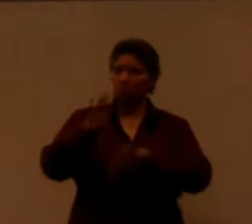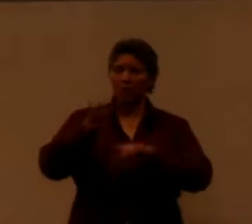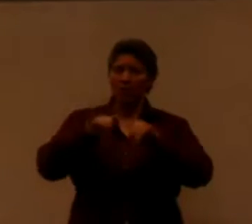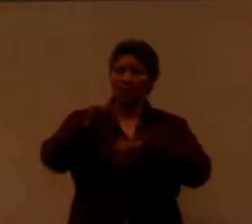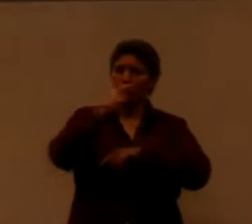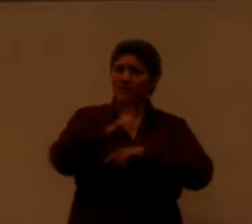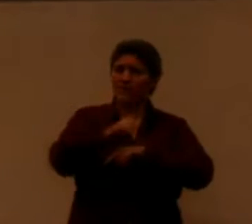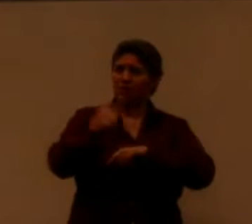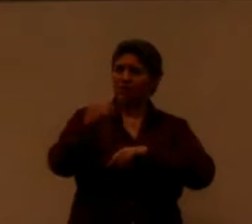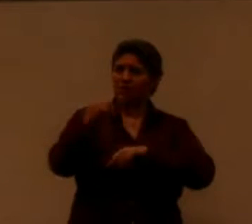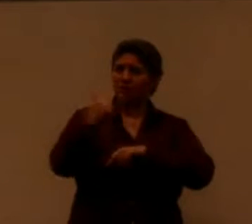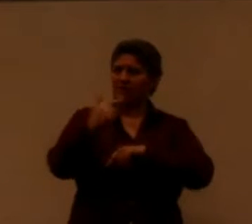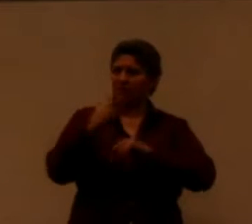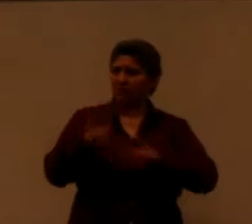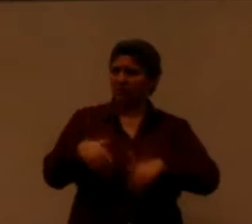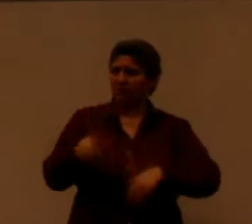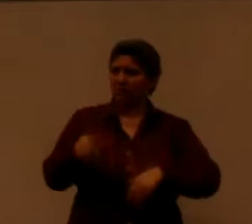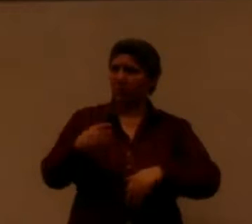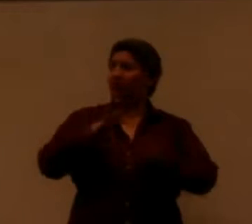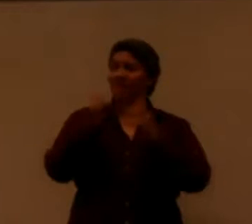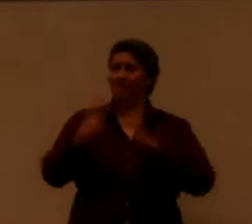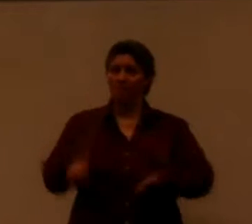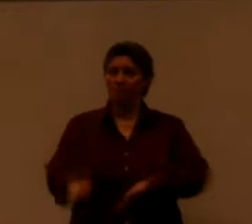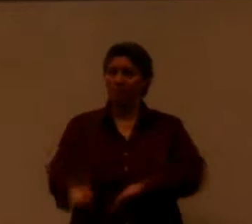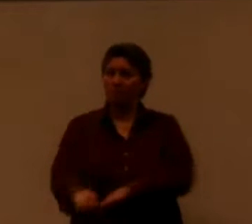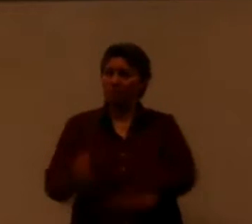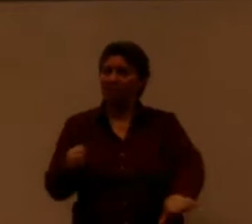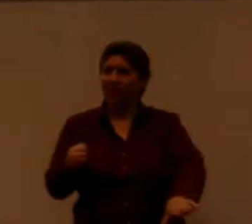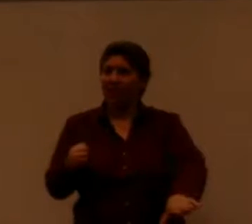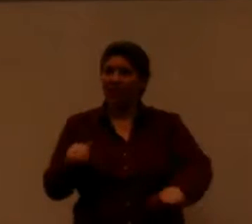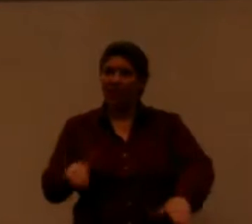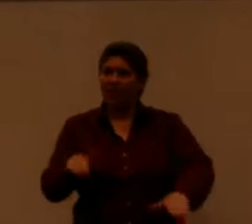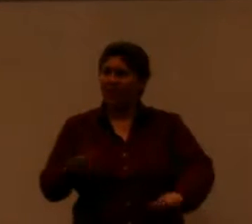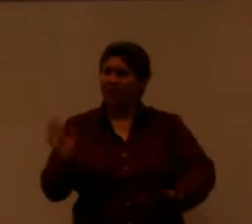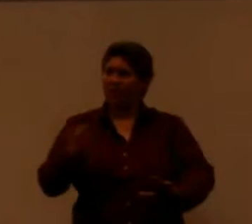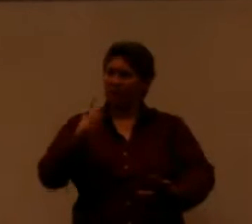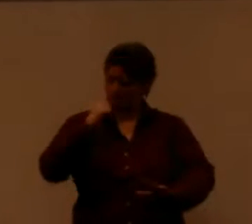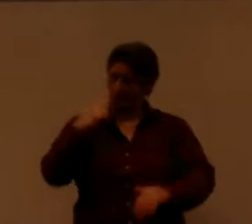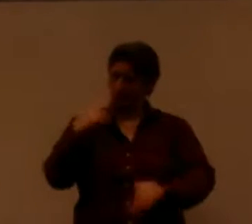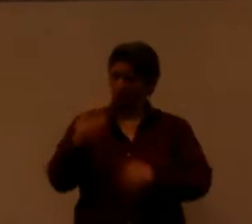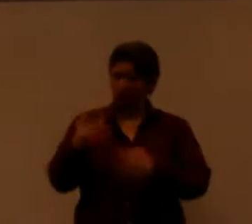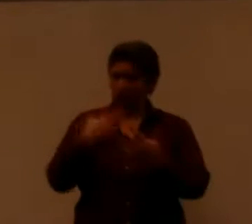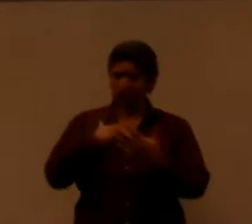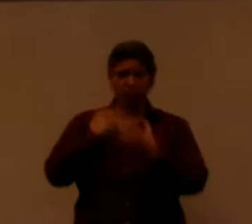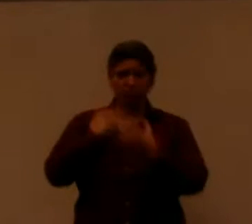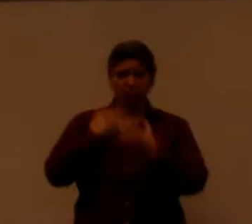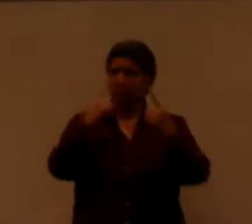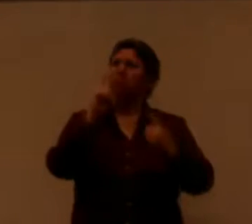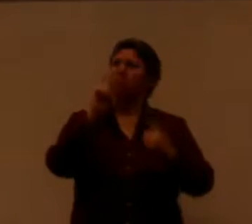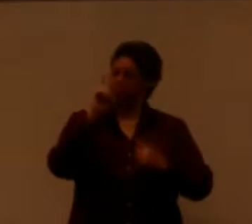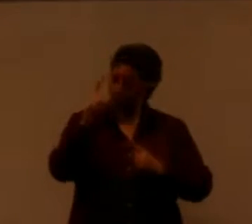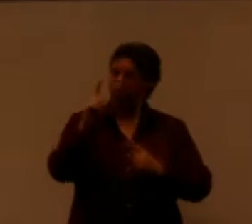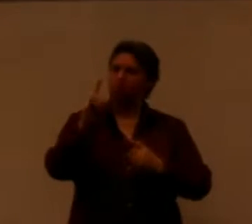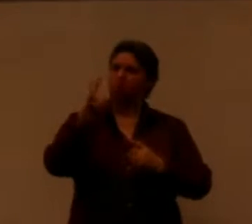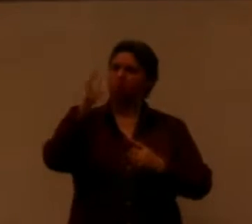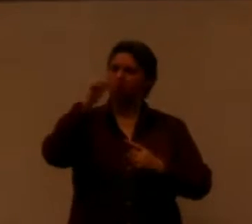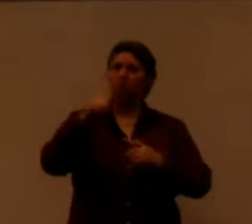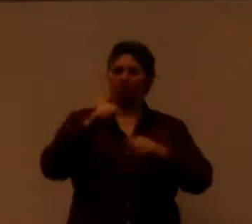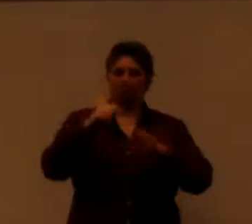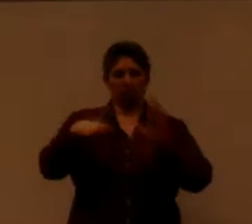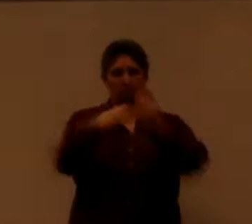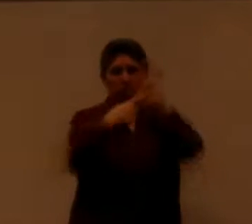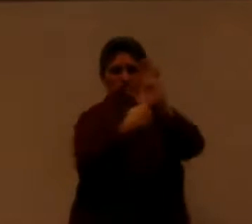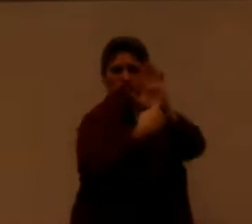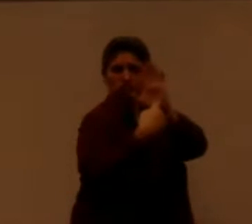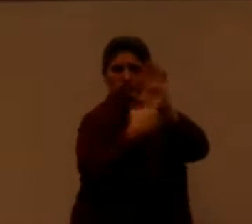there's nothing to stop forums happening. Okay, the plan is going to be published in 2017. We don't have to wait for that at all. People